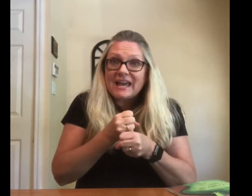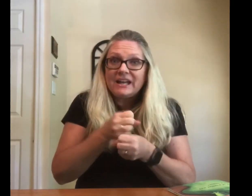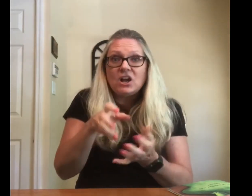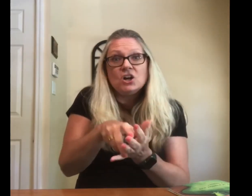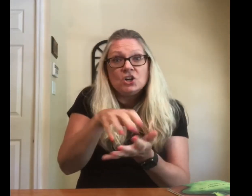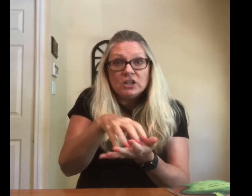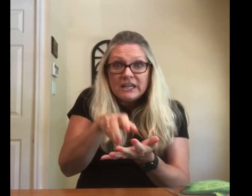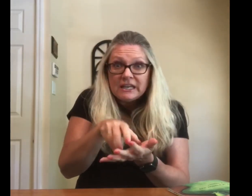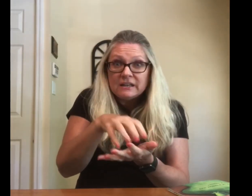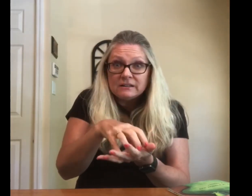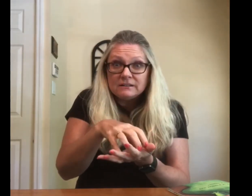a cookie.